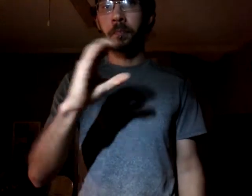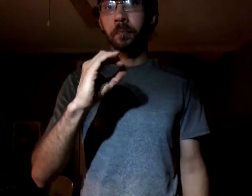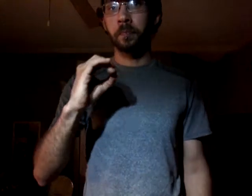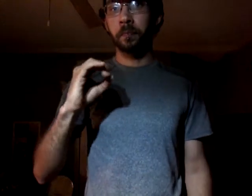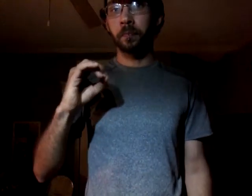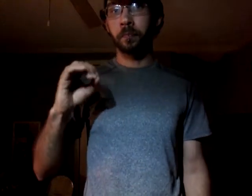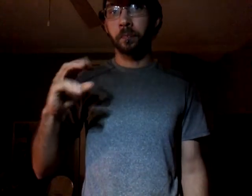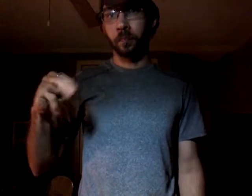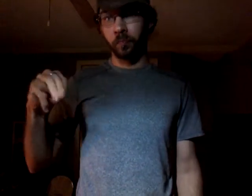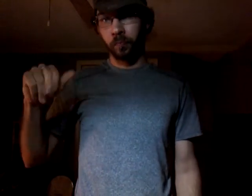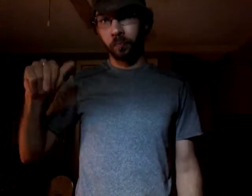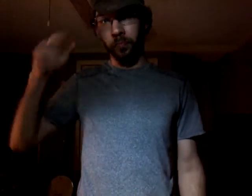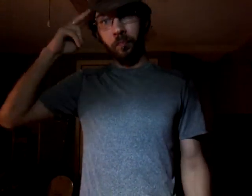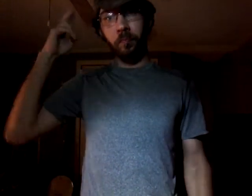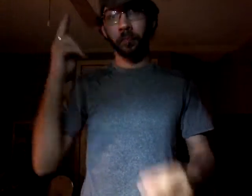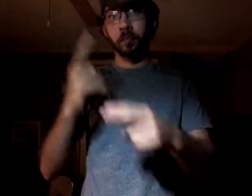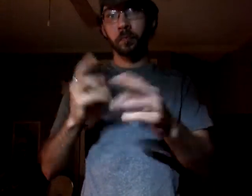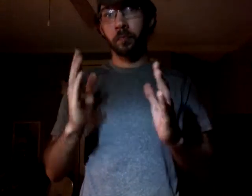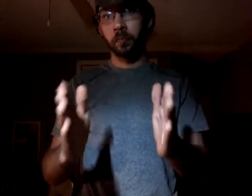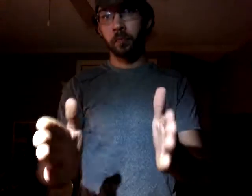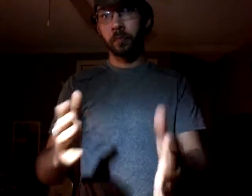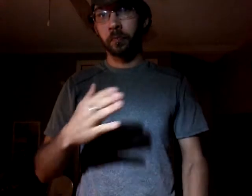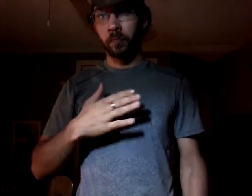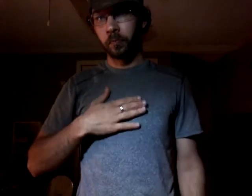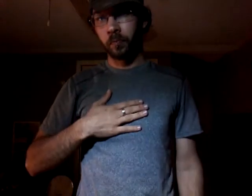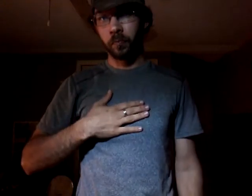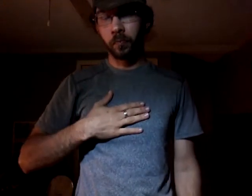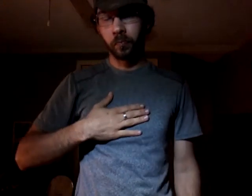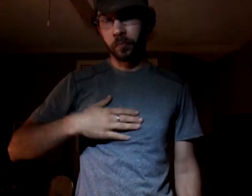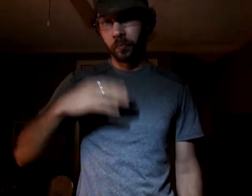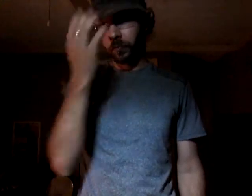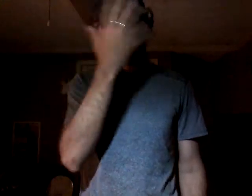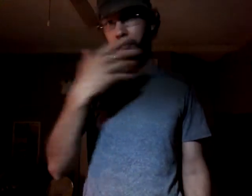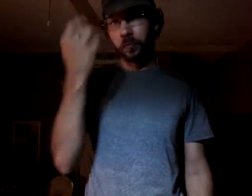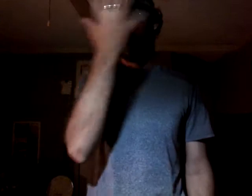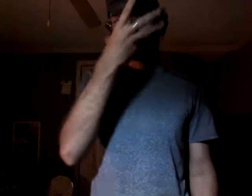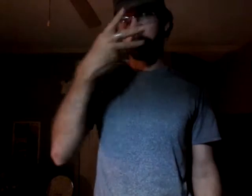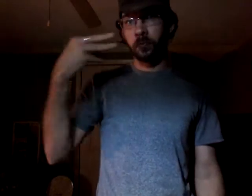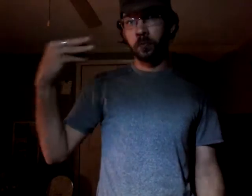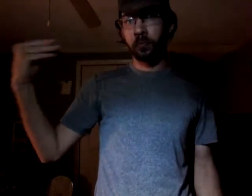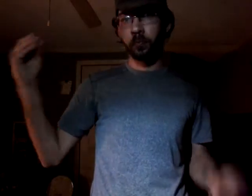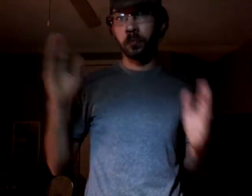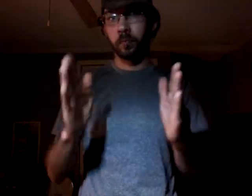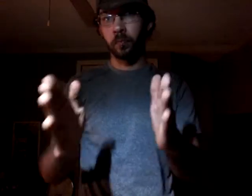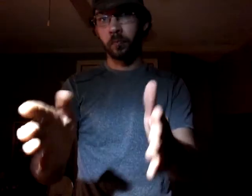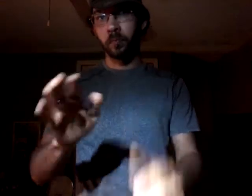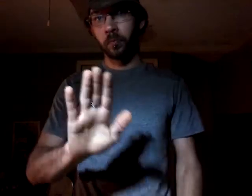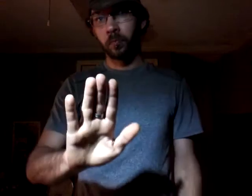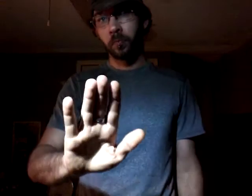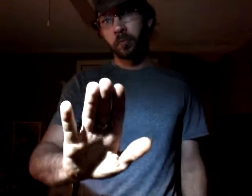Oh, misbeliever, my pretty sleeper Your